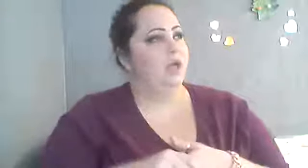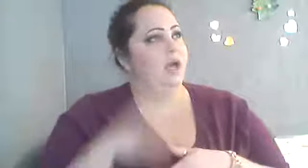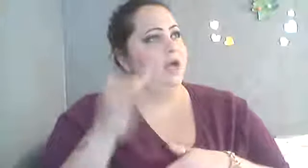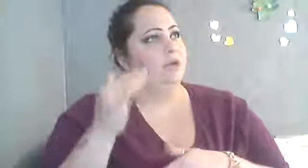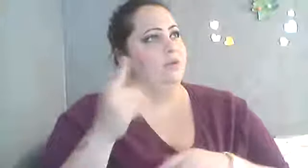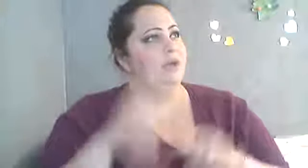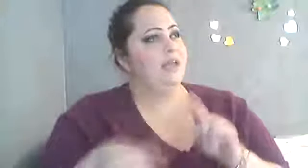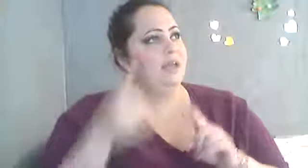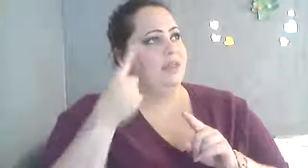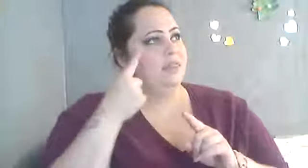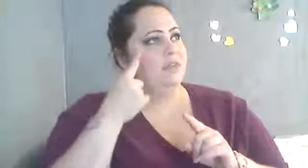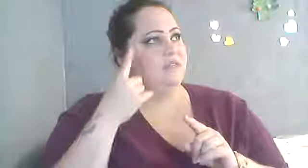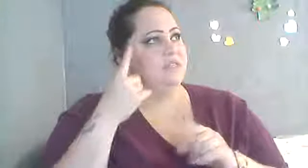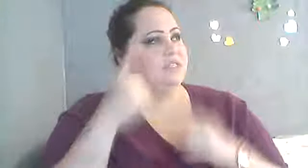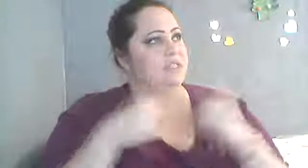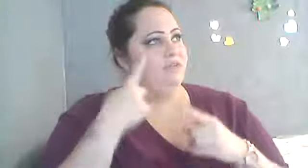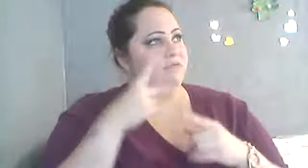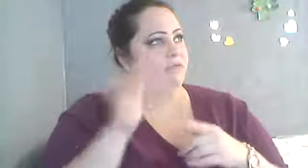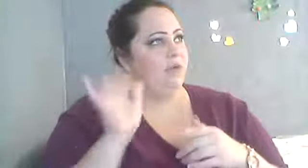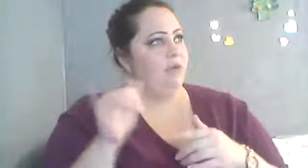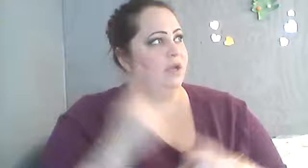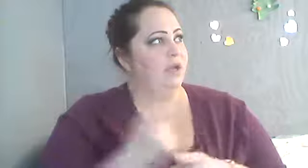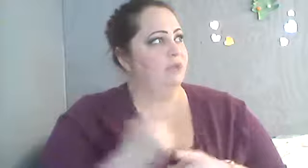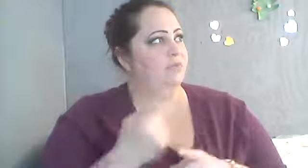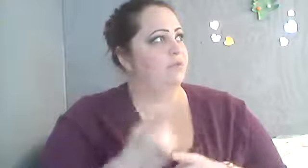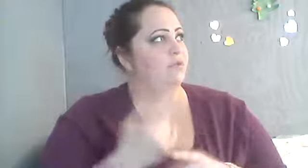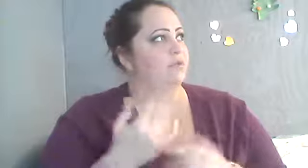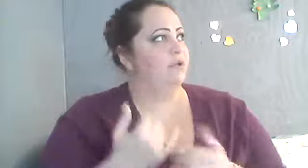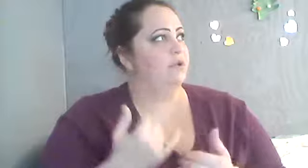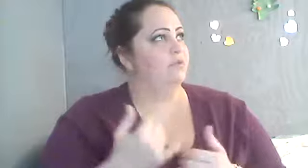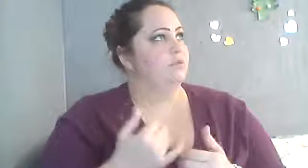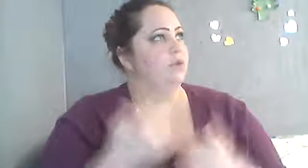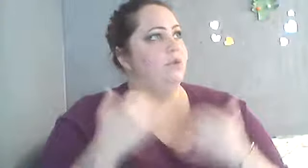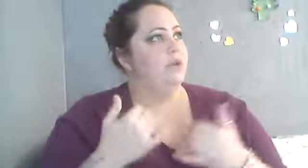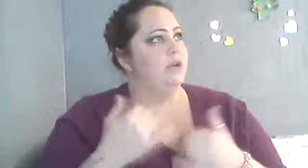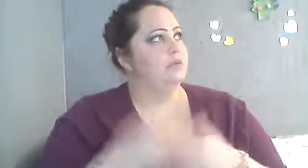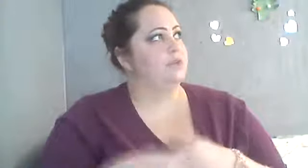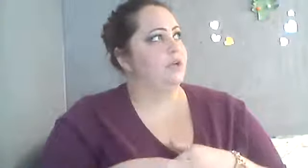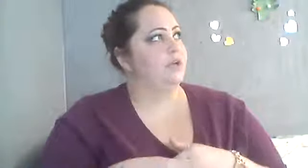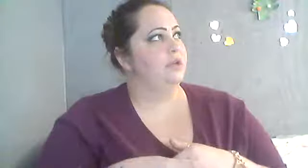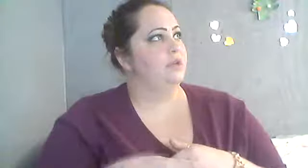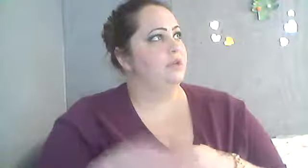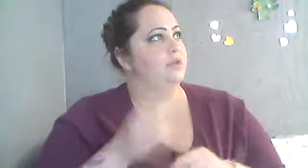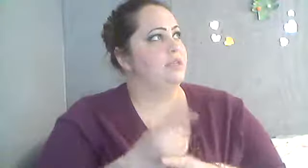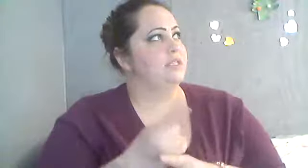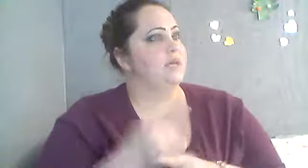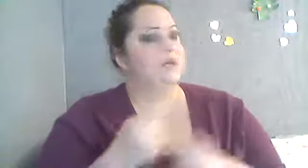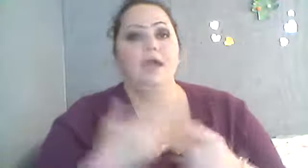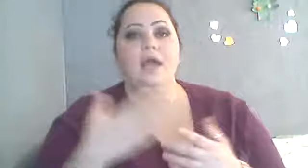I don't know why I can't think of the sign for that right now. Or right now, sorry. The right sign.